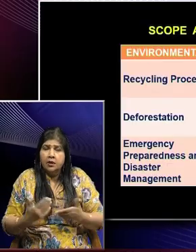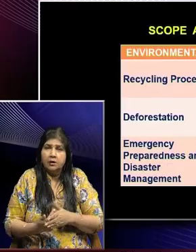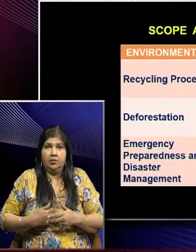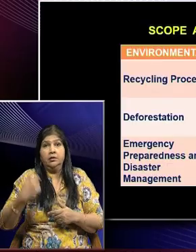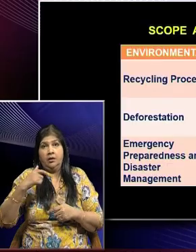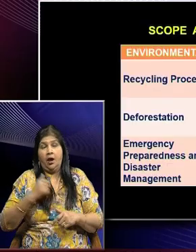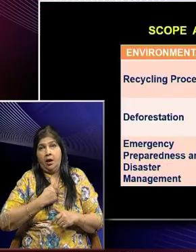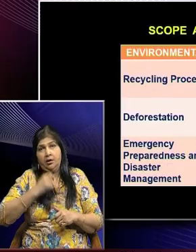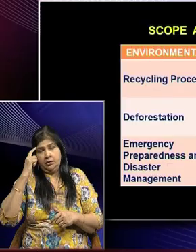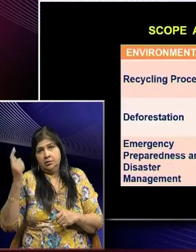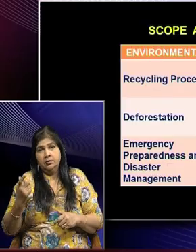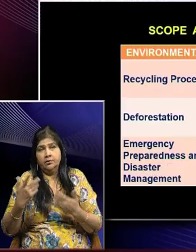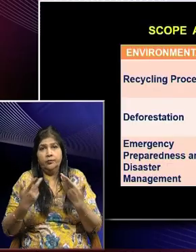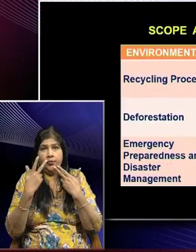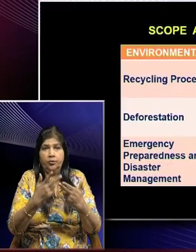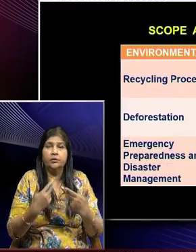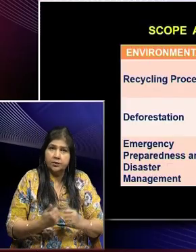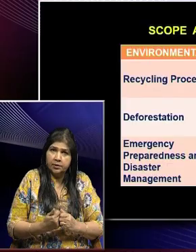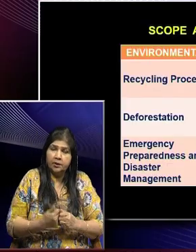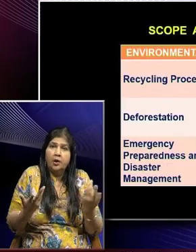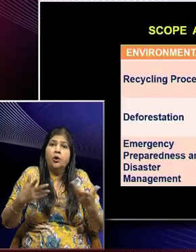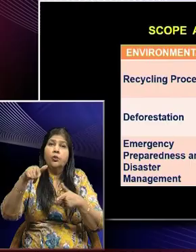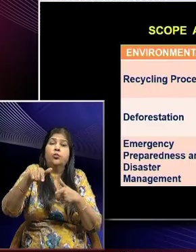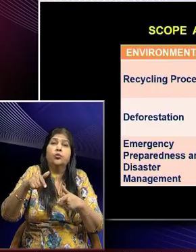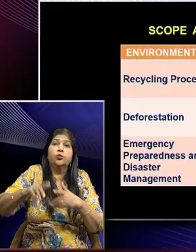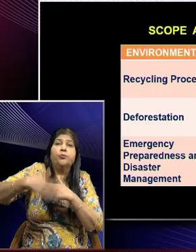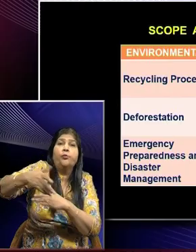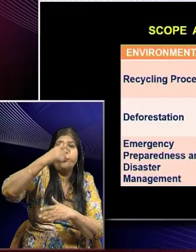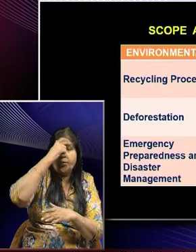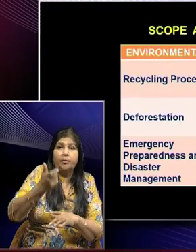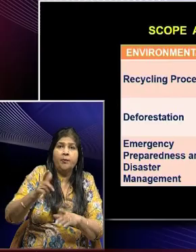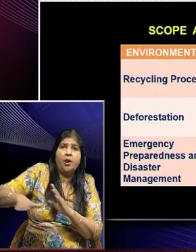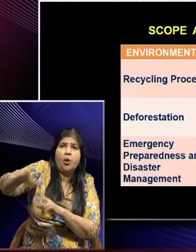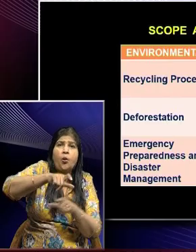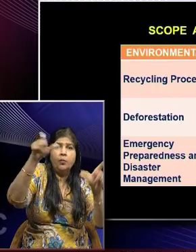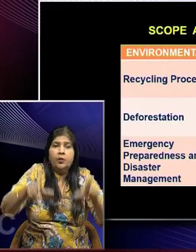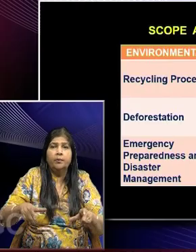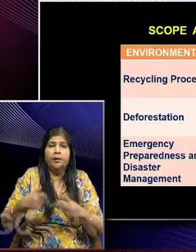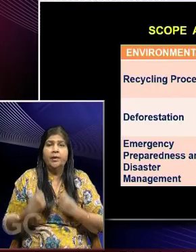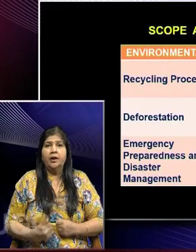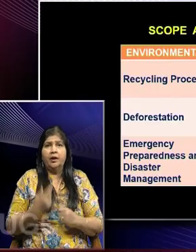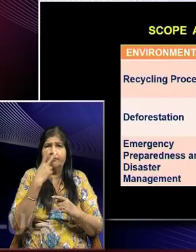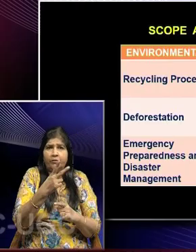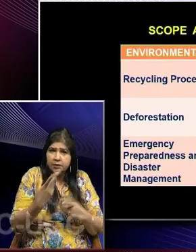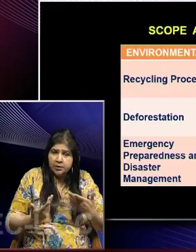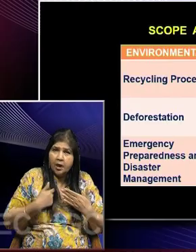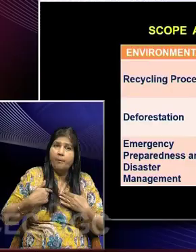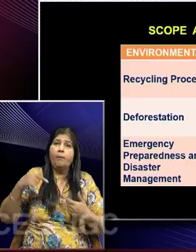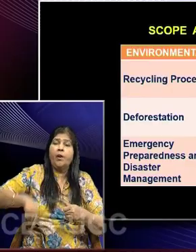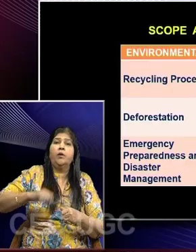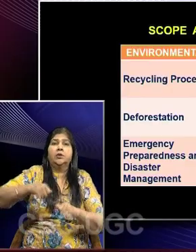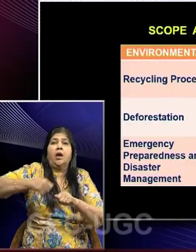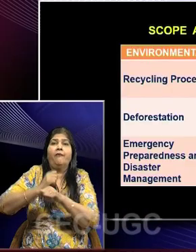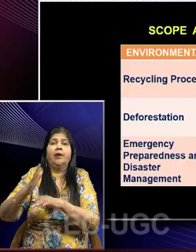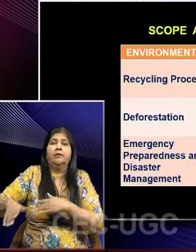concern, that we need to take care of those problems which local community, which nearby people are